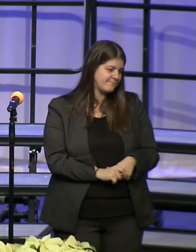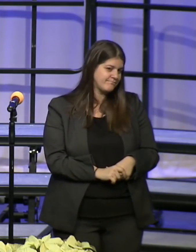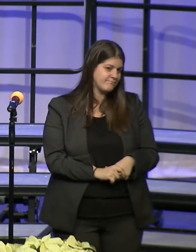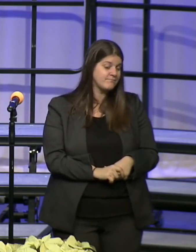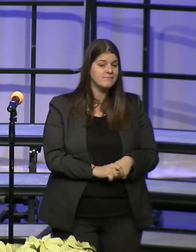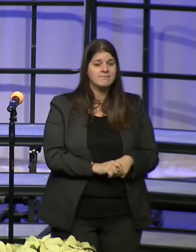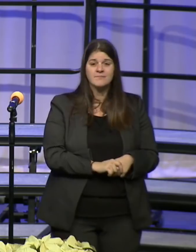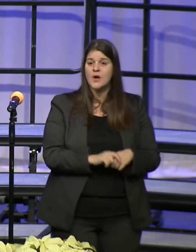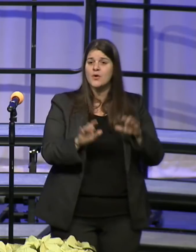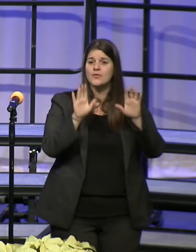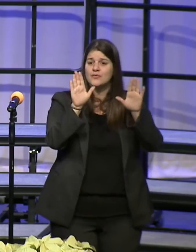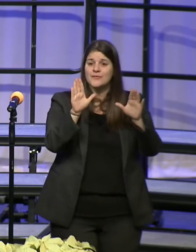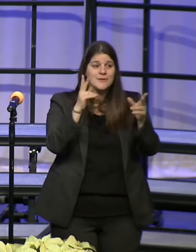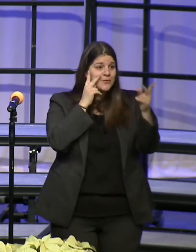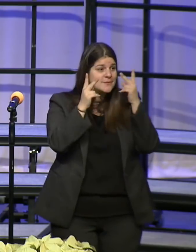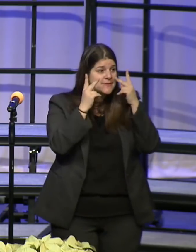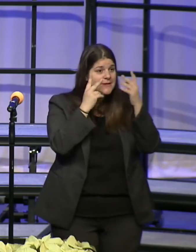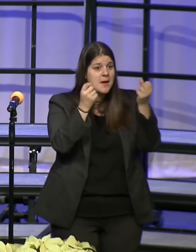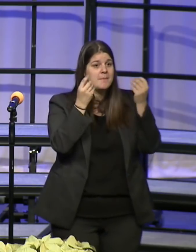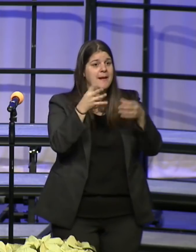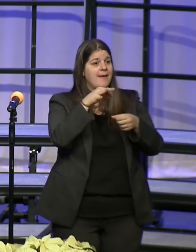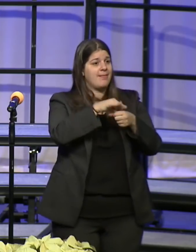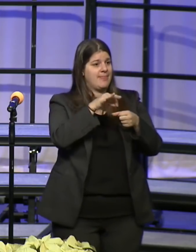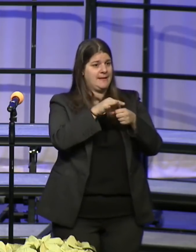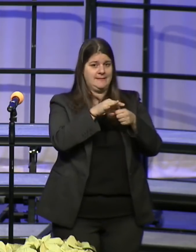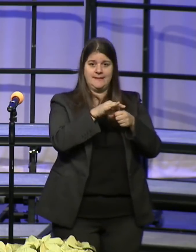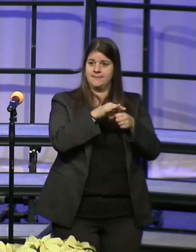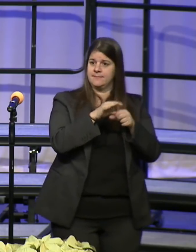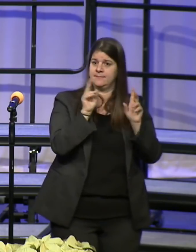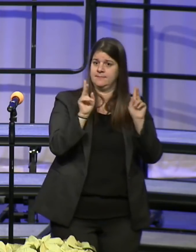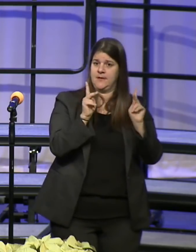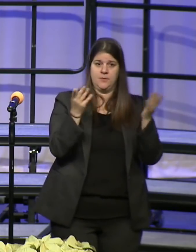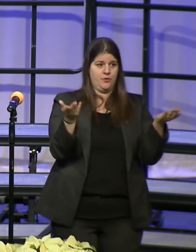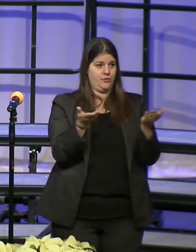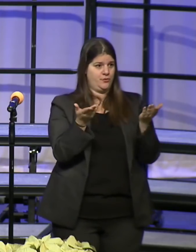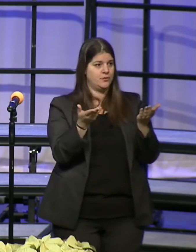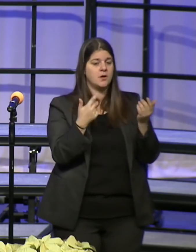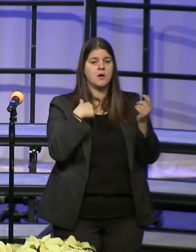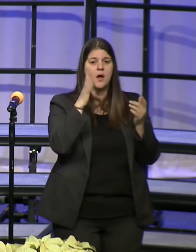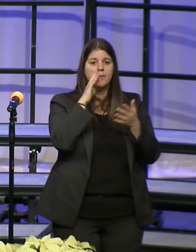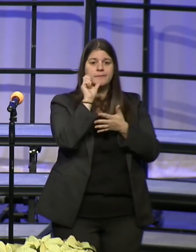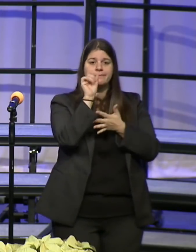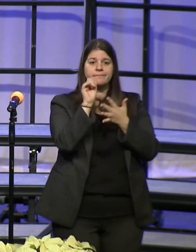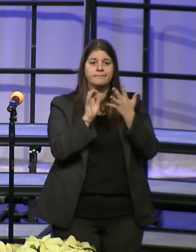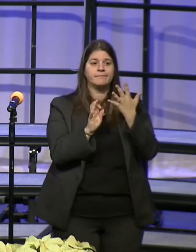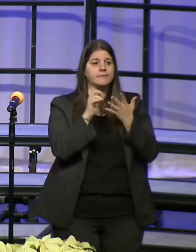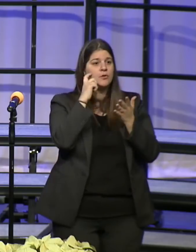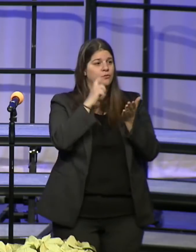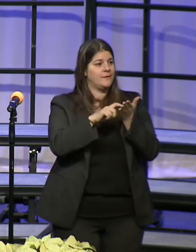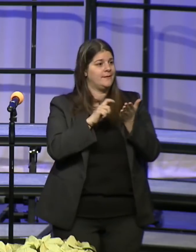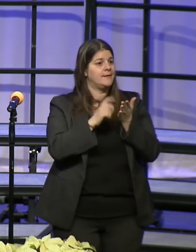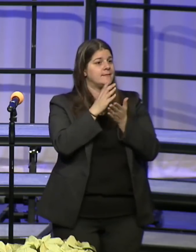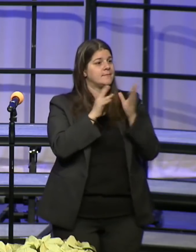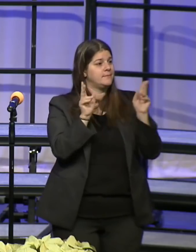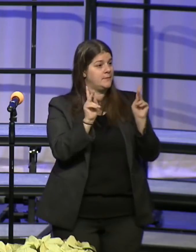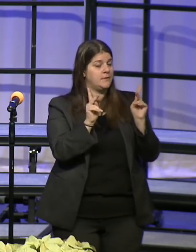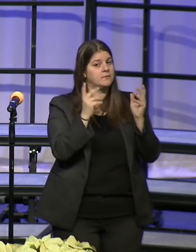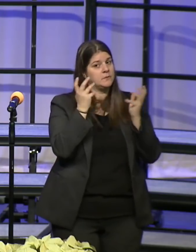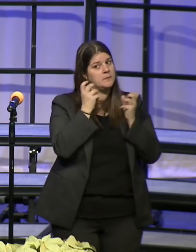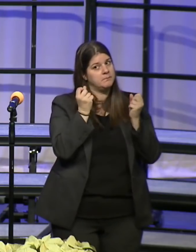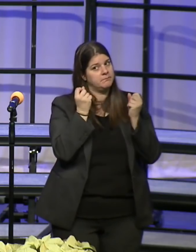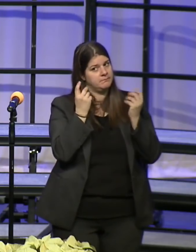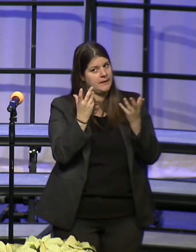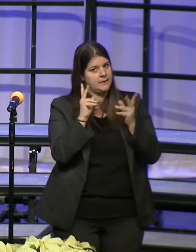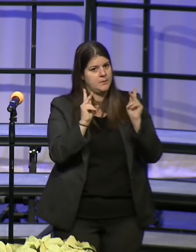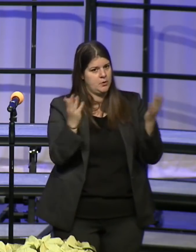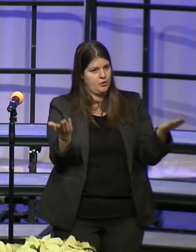It is great to see the number of elected officials that we have here tonight. I'm going to go through and recognize them. There are quite a few here tonight